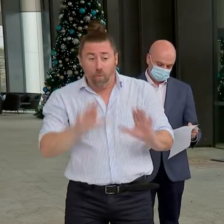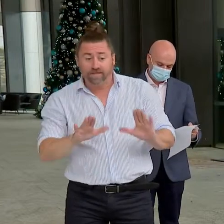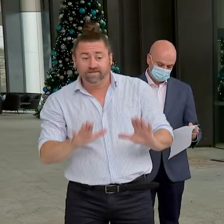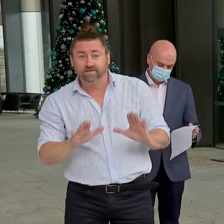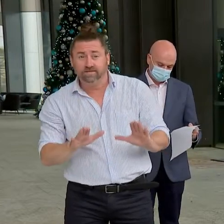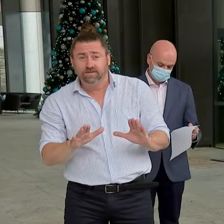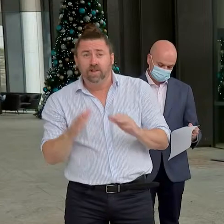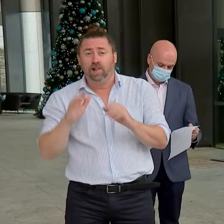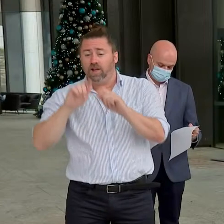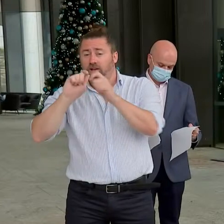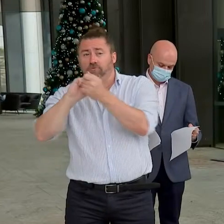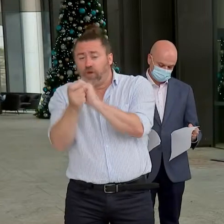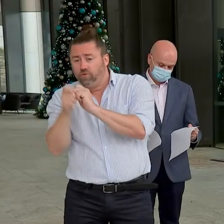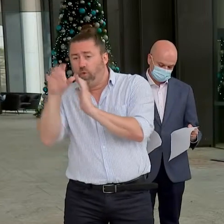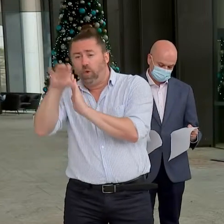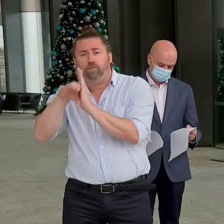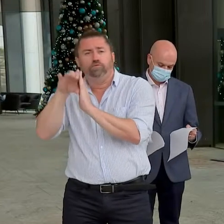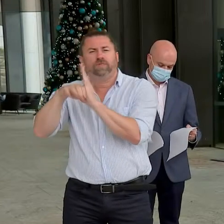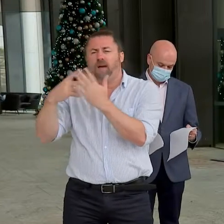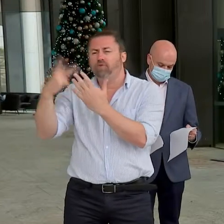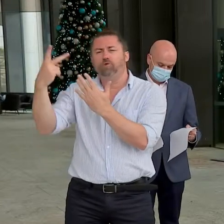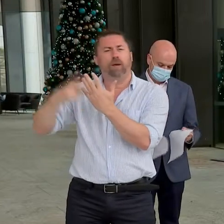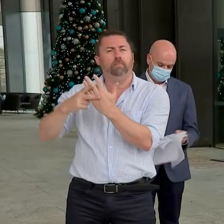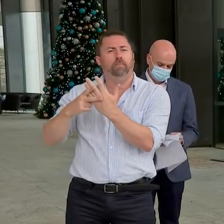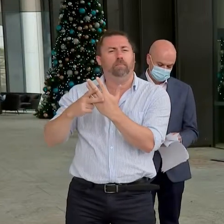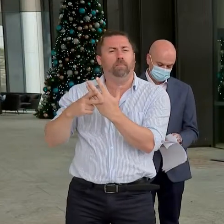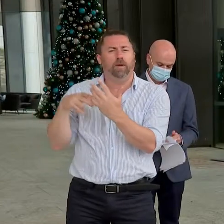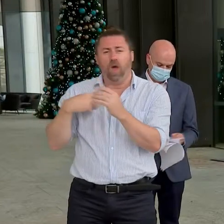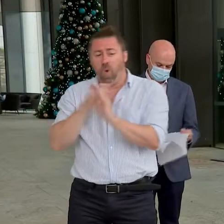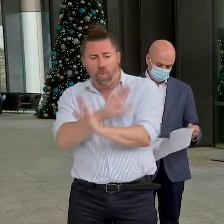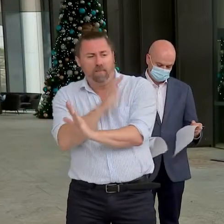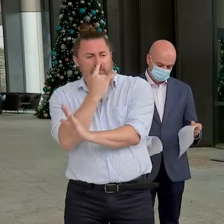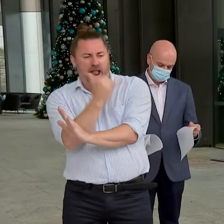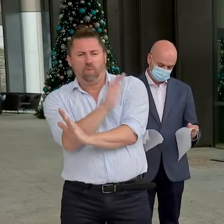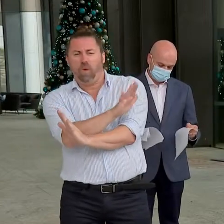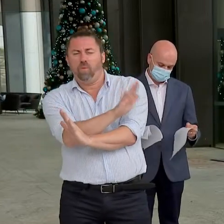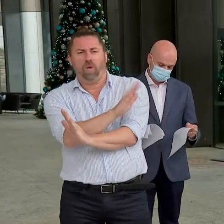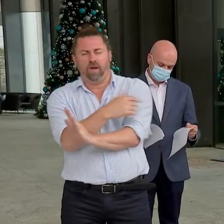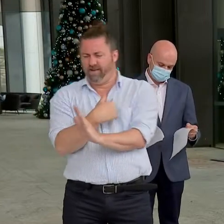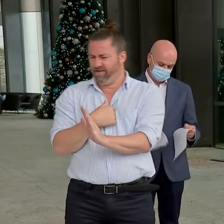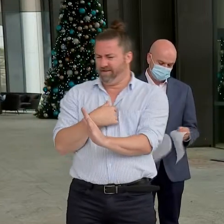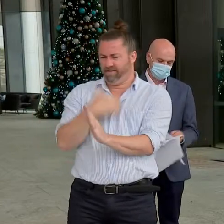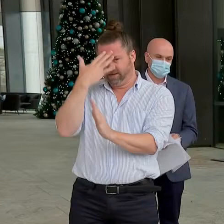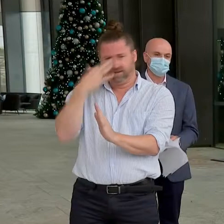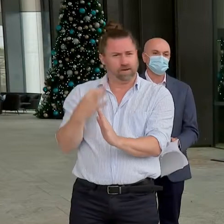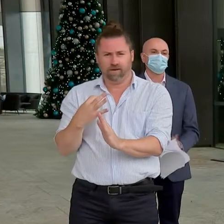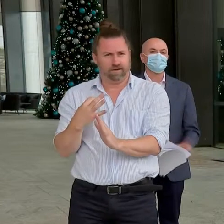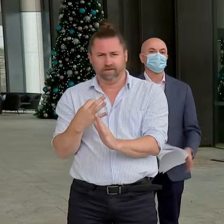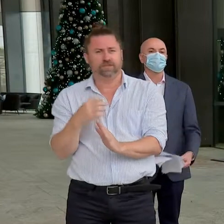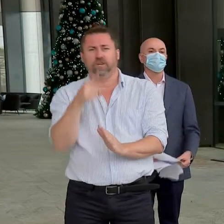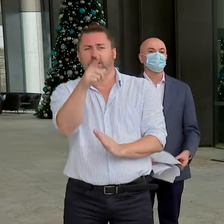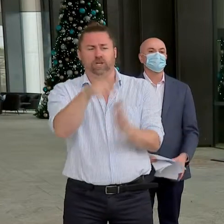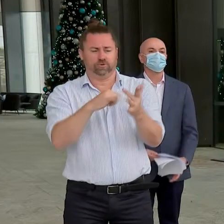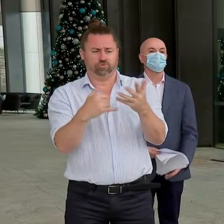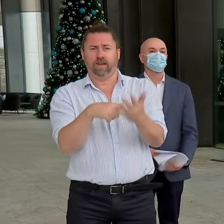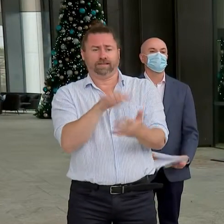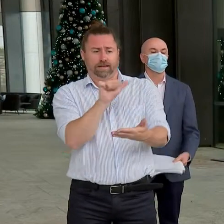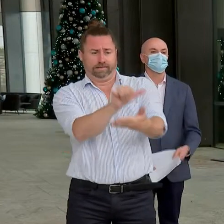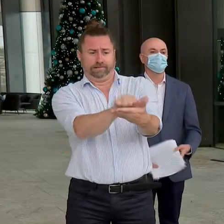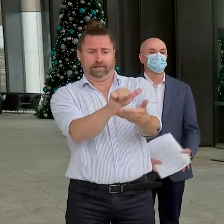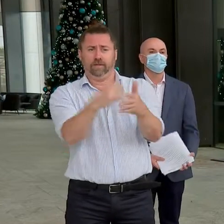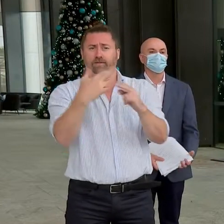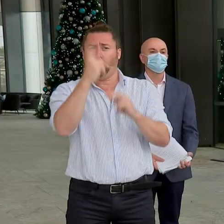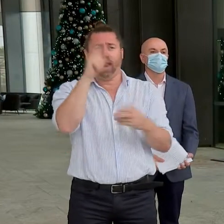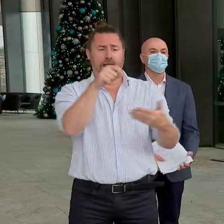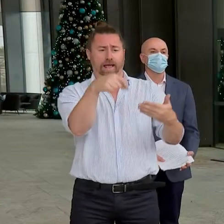the system behind the scenes, but we don't want to do that. There are people today who can be getting on with enjoying time with friends